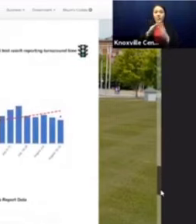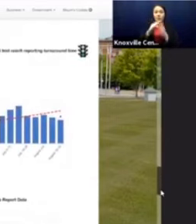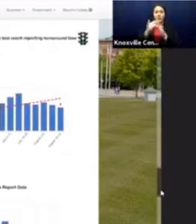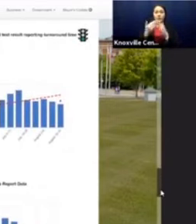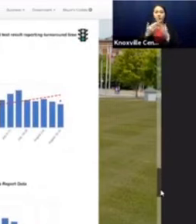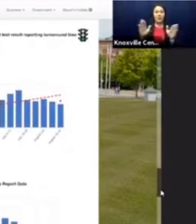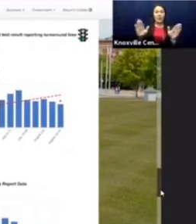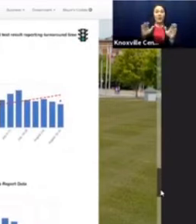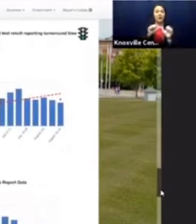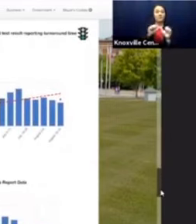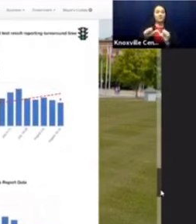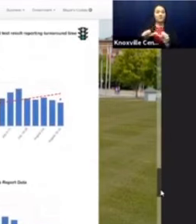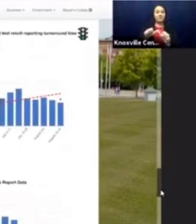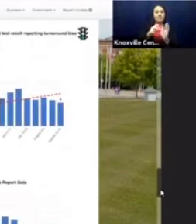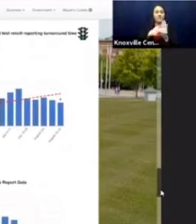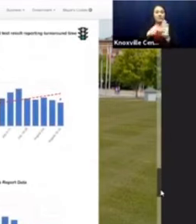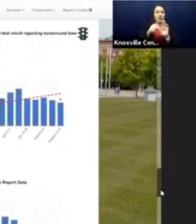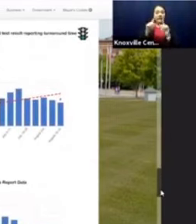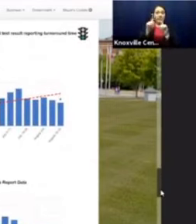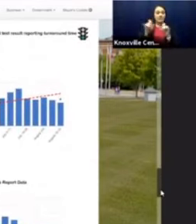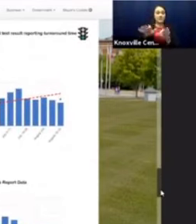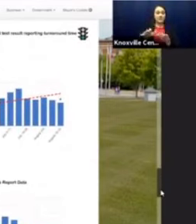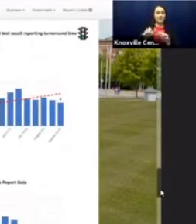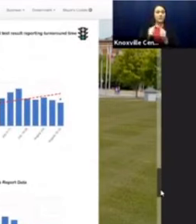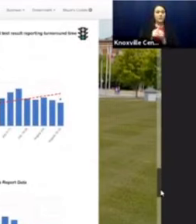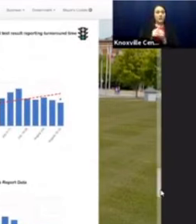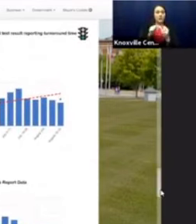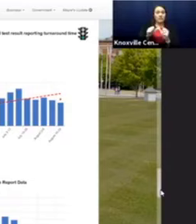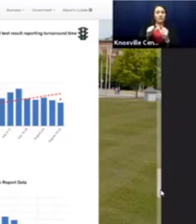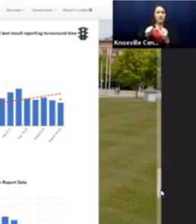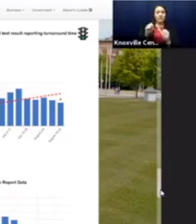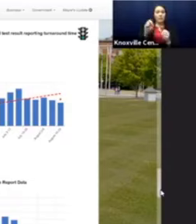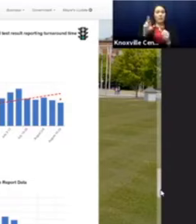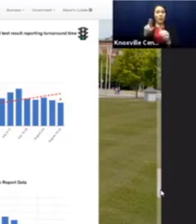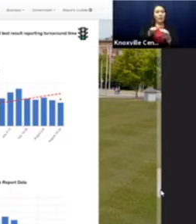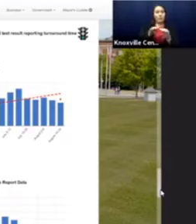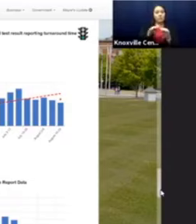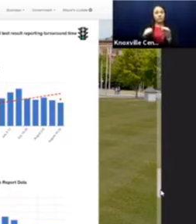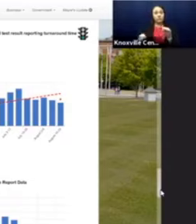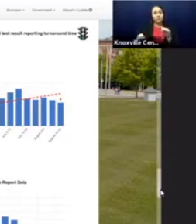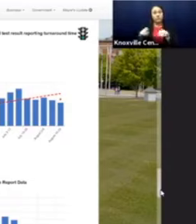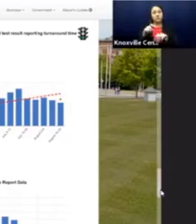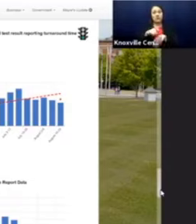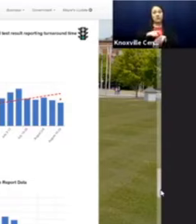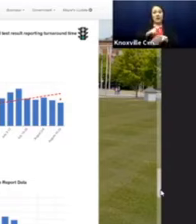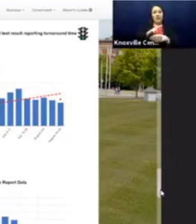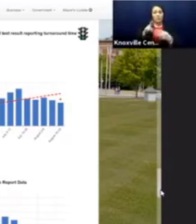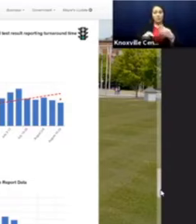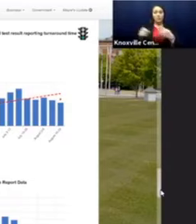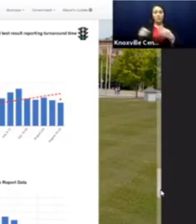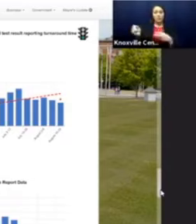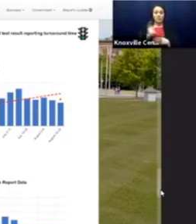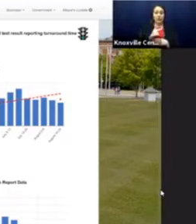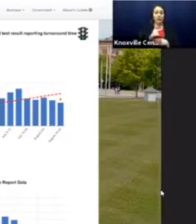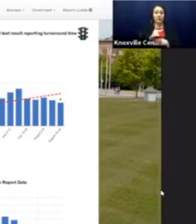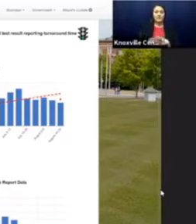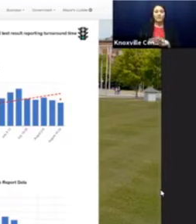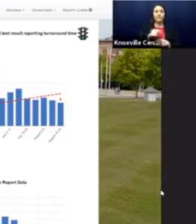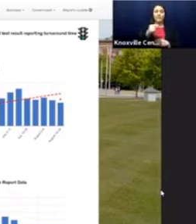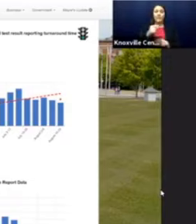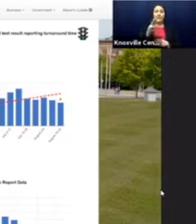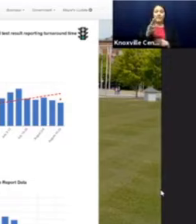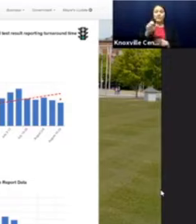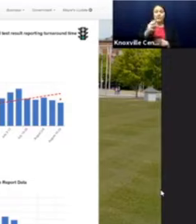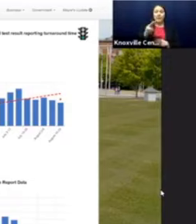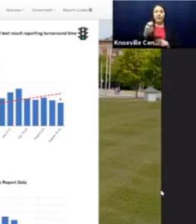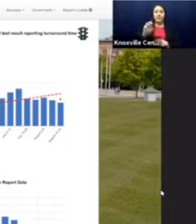and increased diagnostic testing with consistent or decreased test result reporting turnaround time. For this benchmark, we are